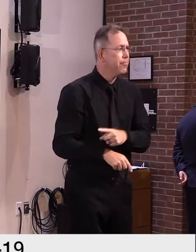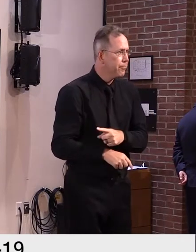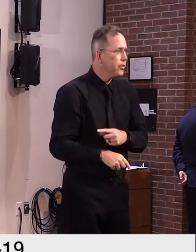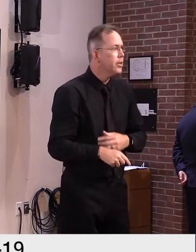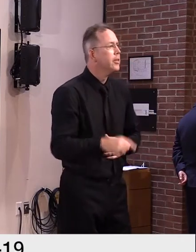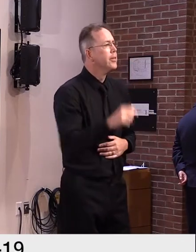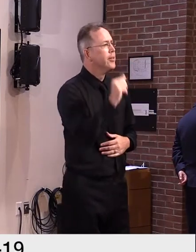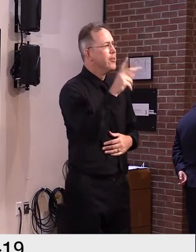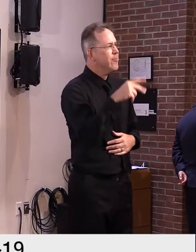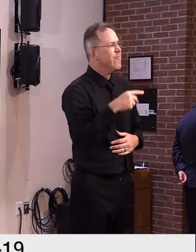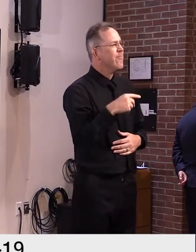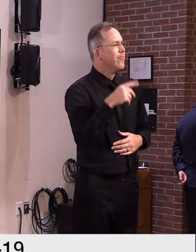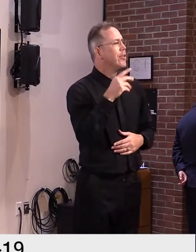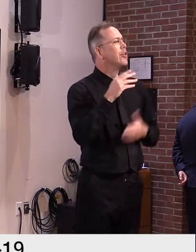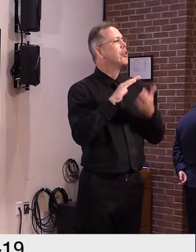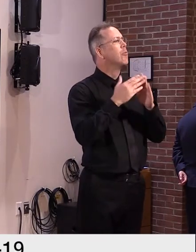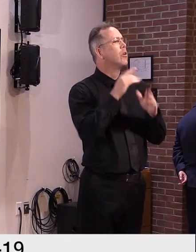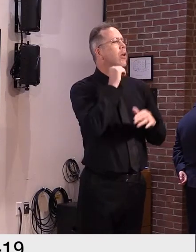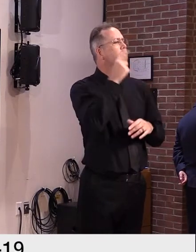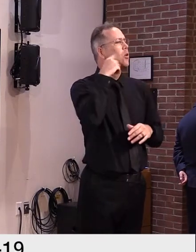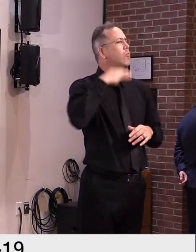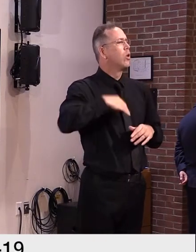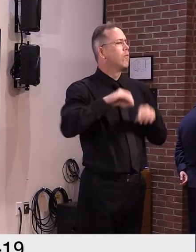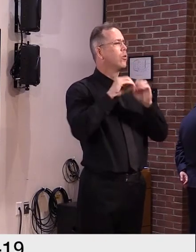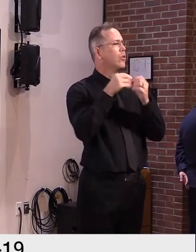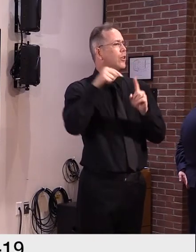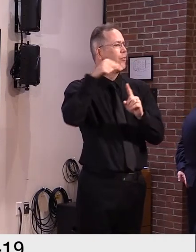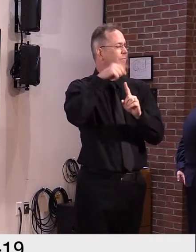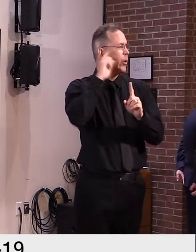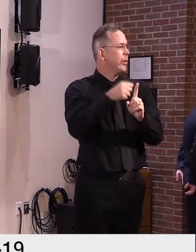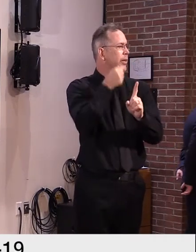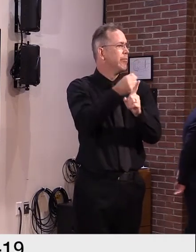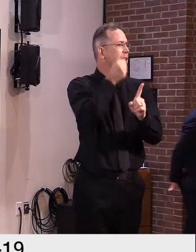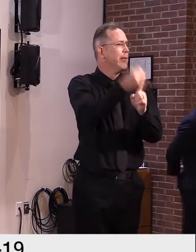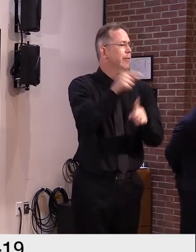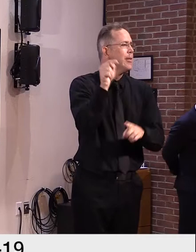had resources available to them